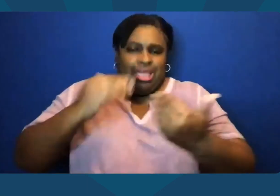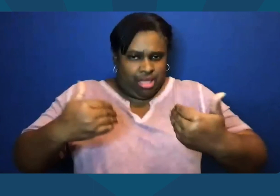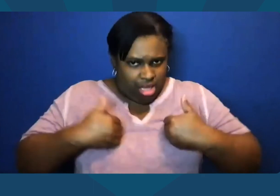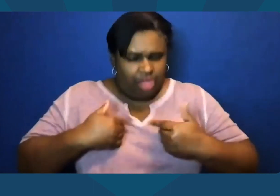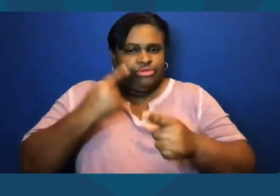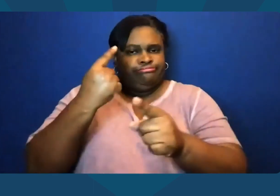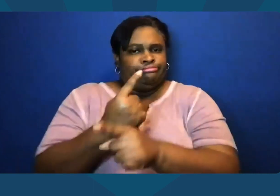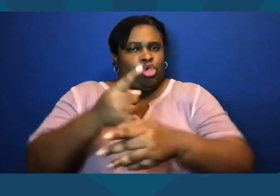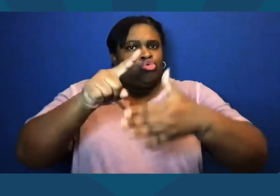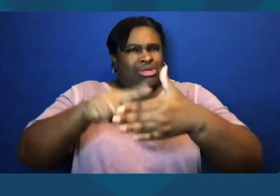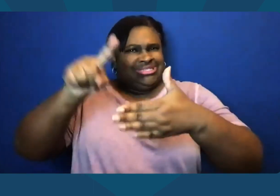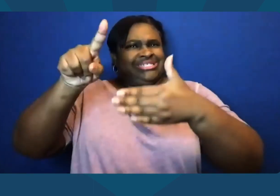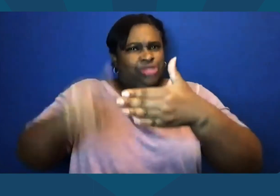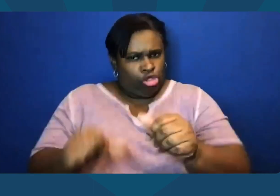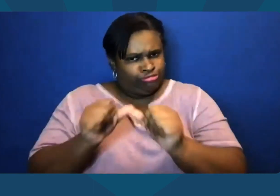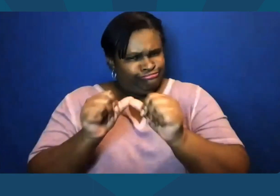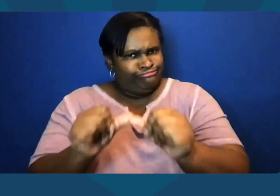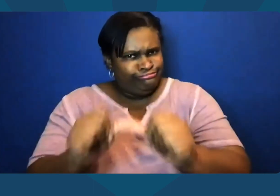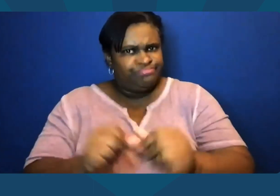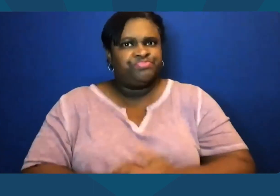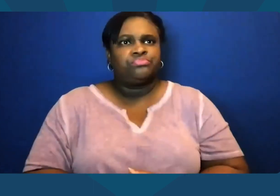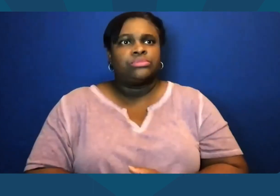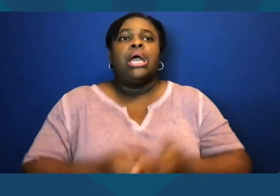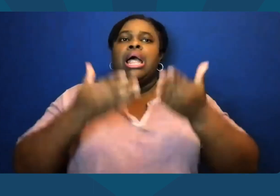funding and insisting on results.